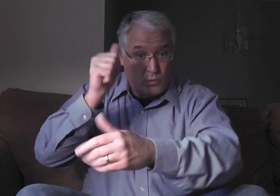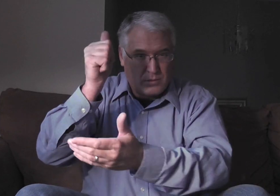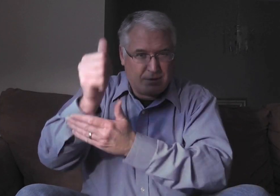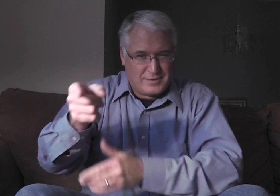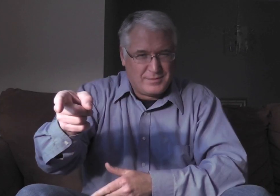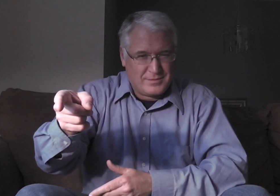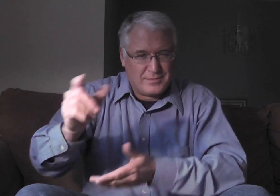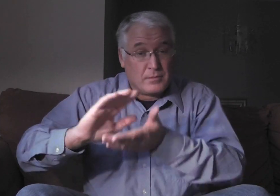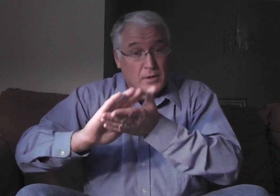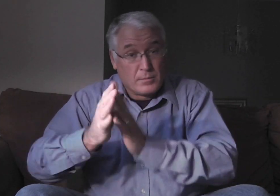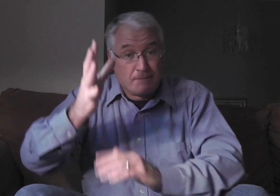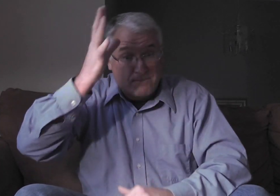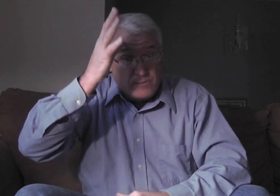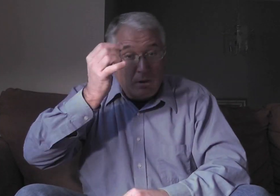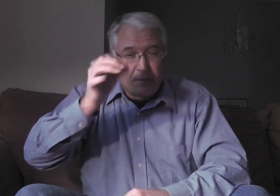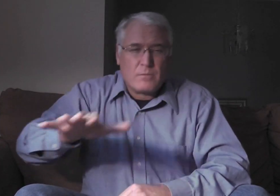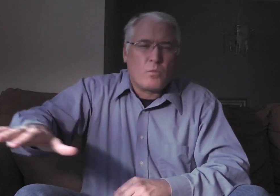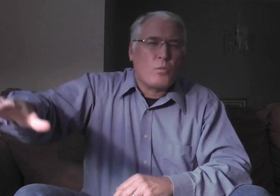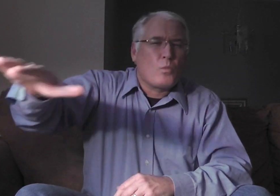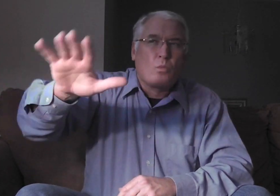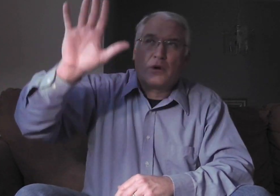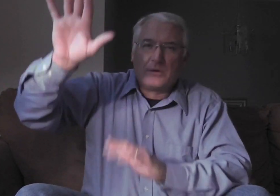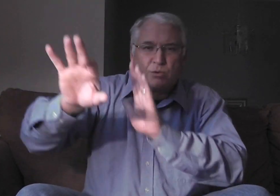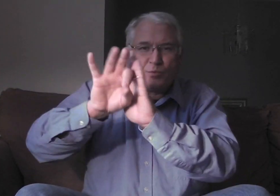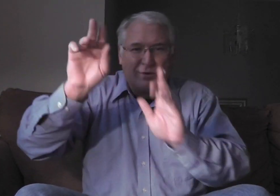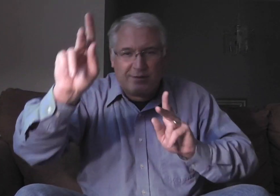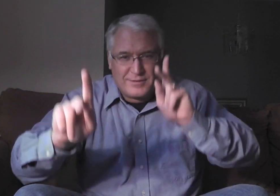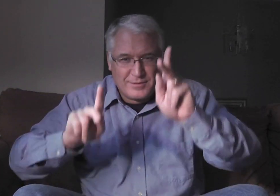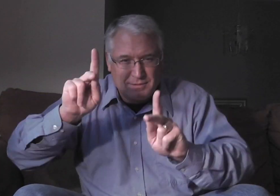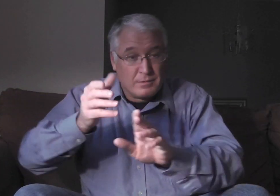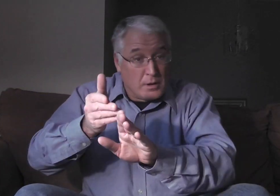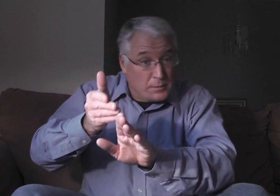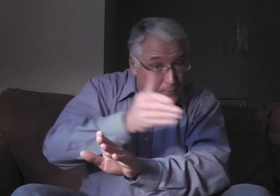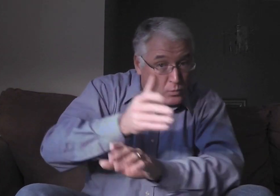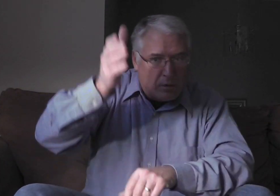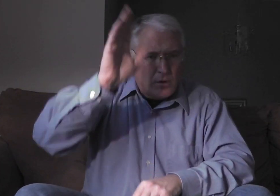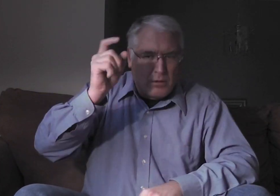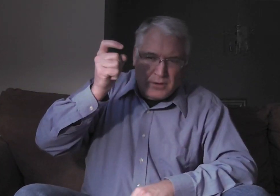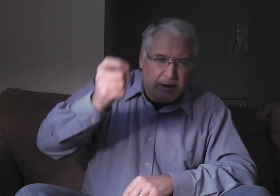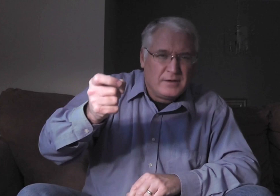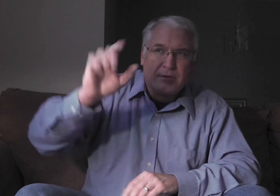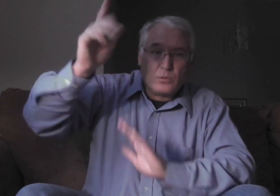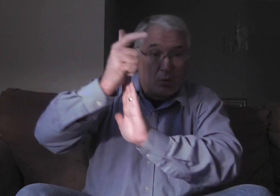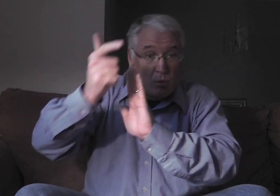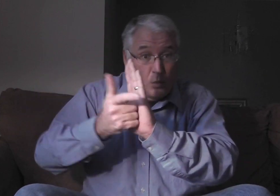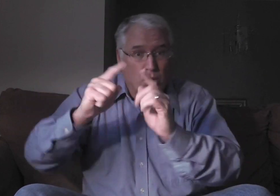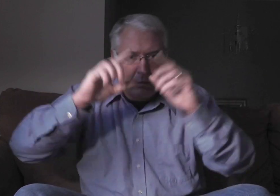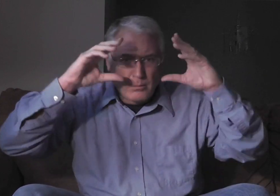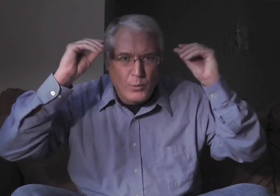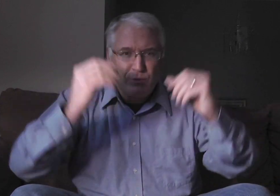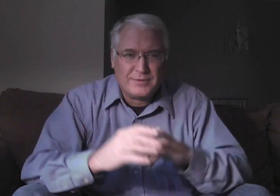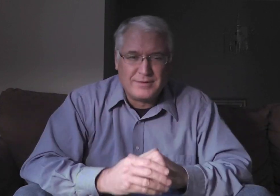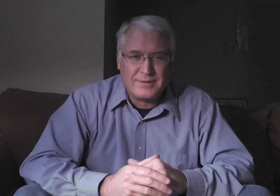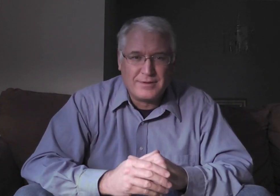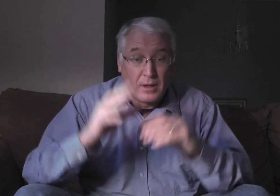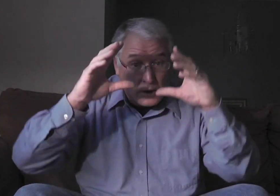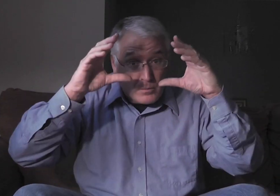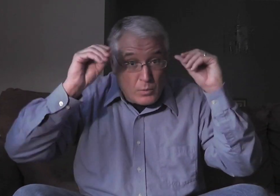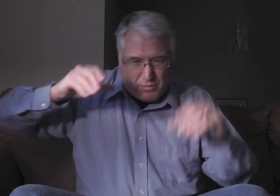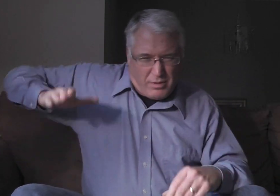God called Abraham to become the father of his chosen people before he gave the law to Moses.